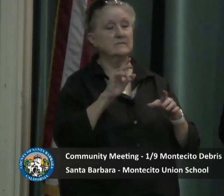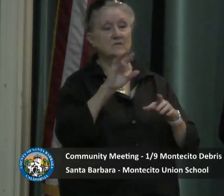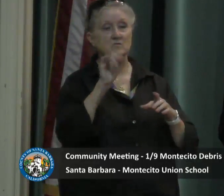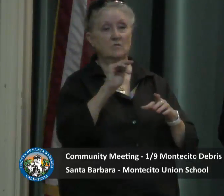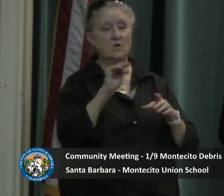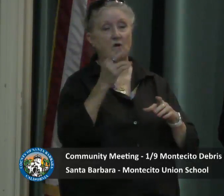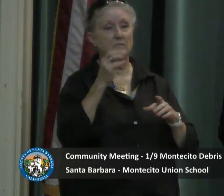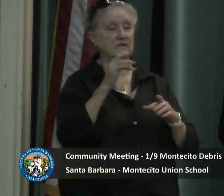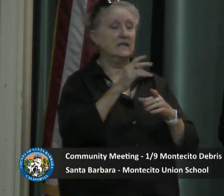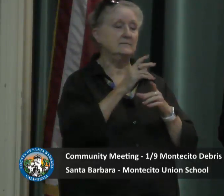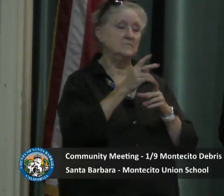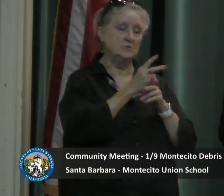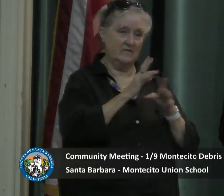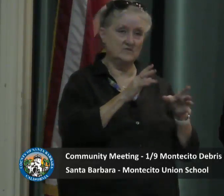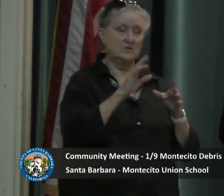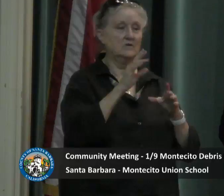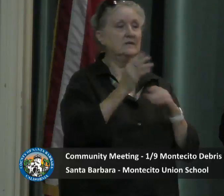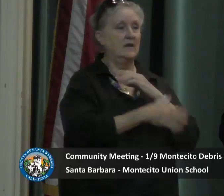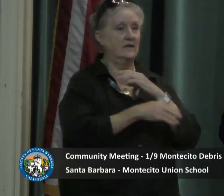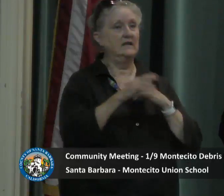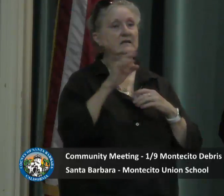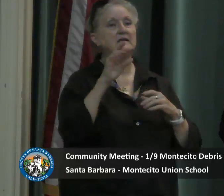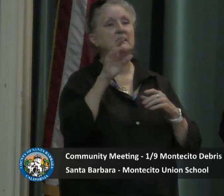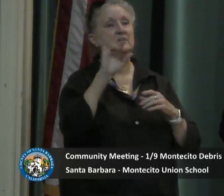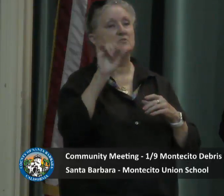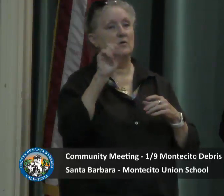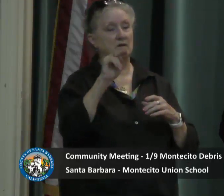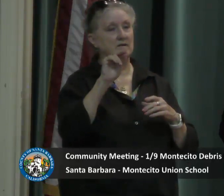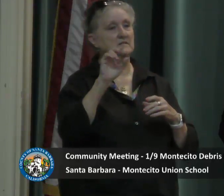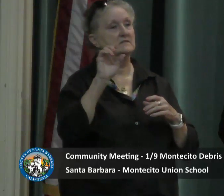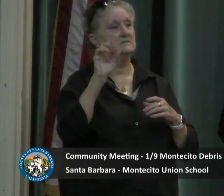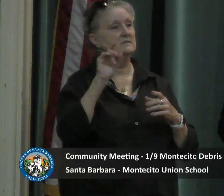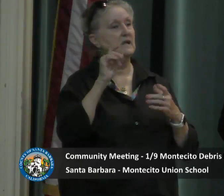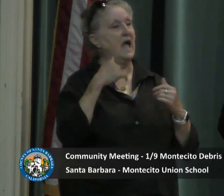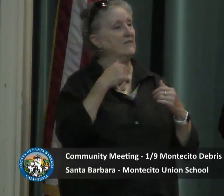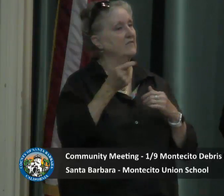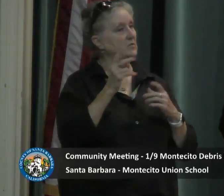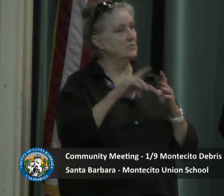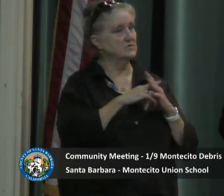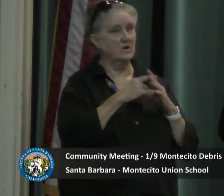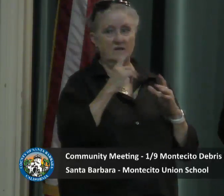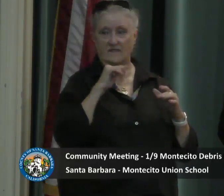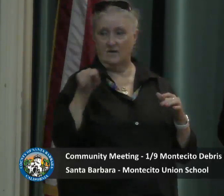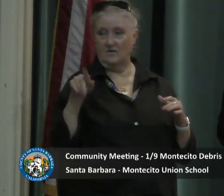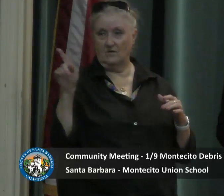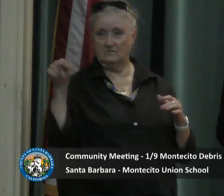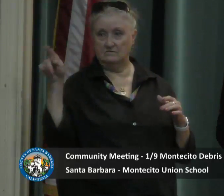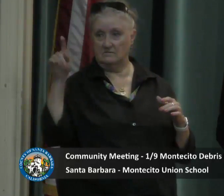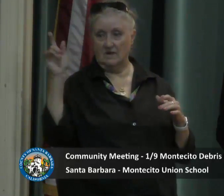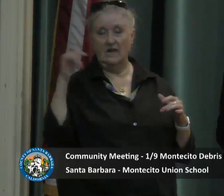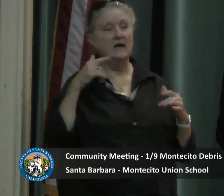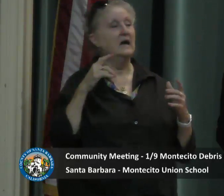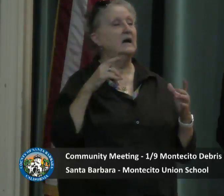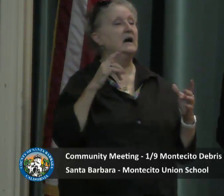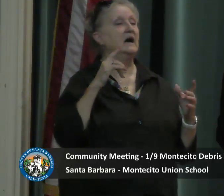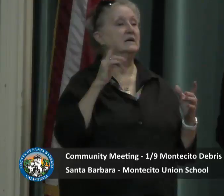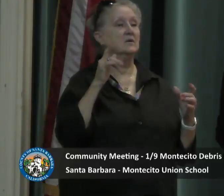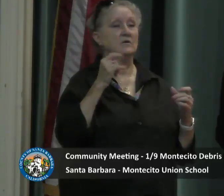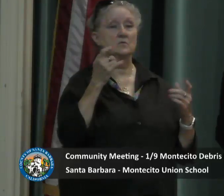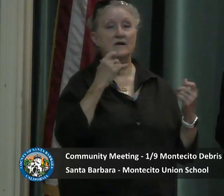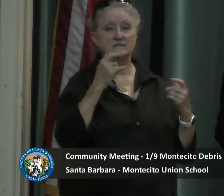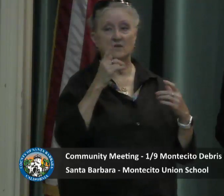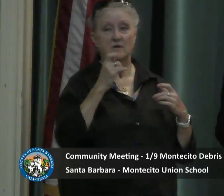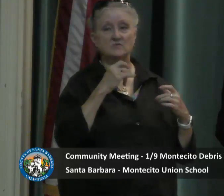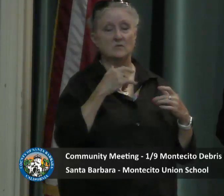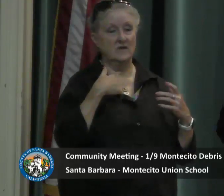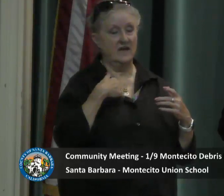support. And the way we're going to do the question and answer, I've got a few to start, but there you are. If you want to ask a